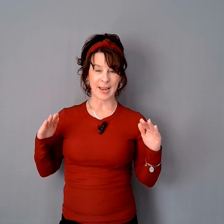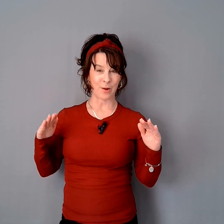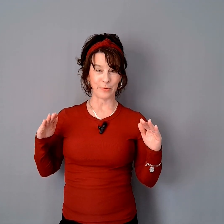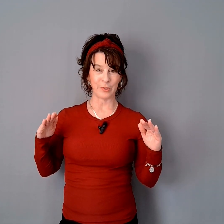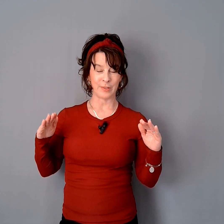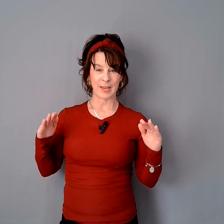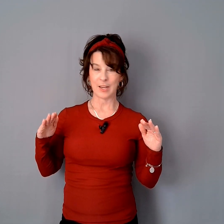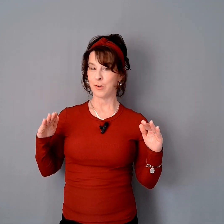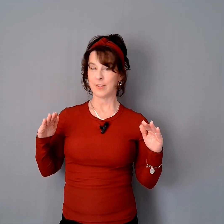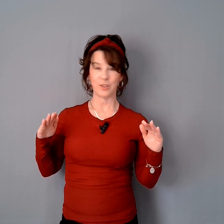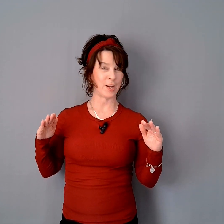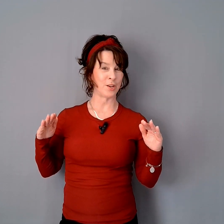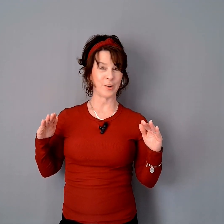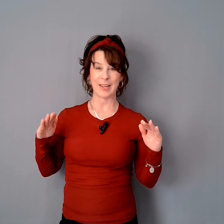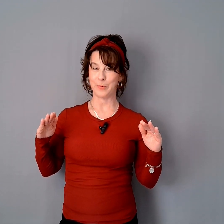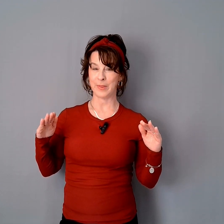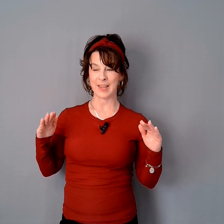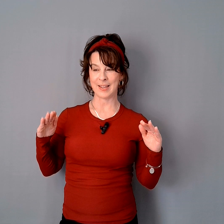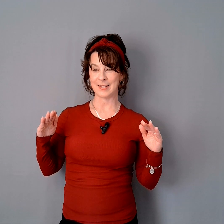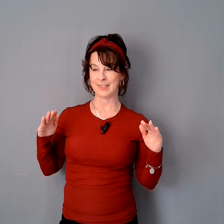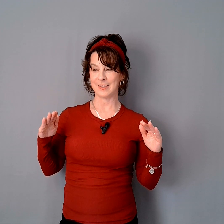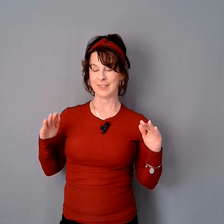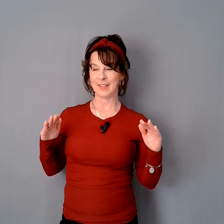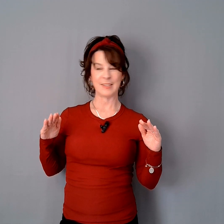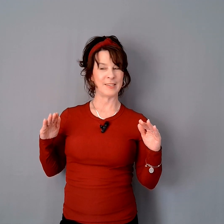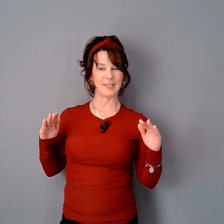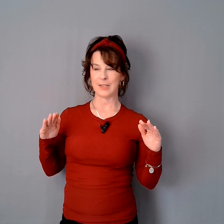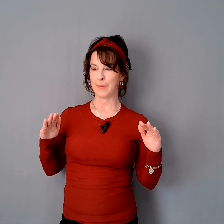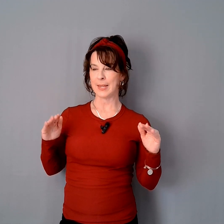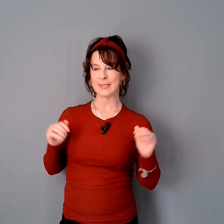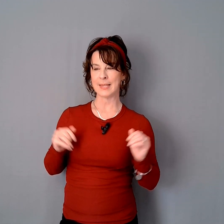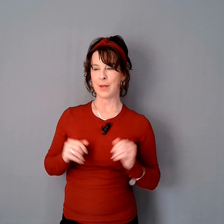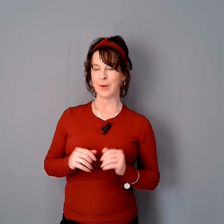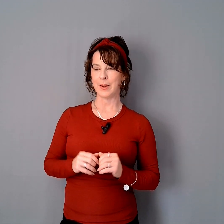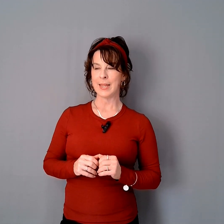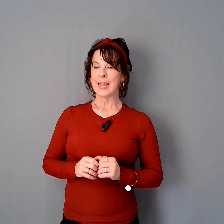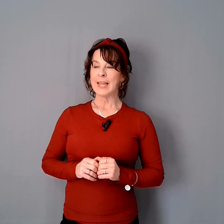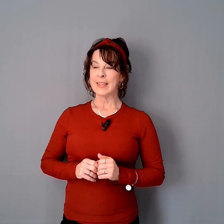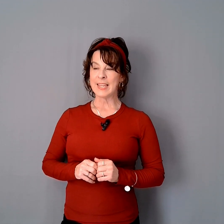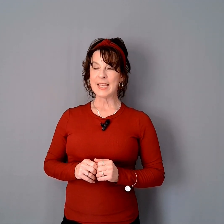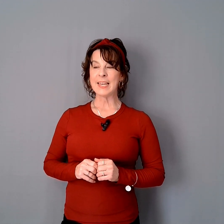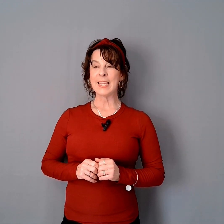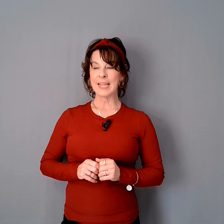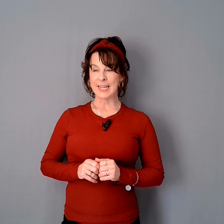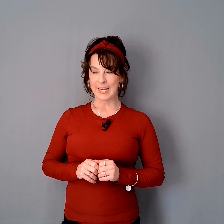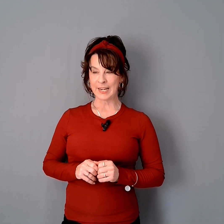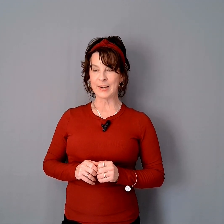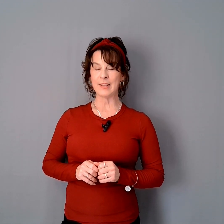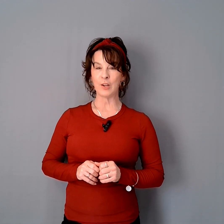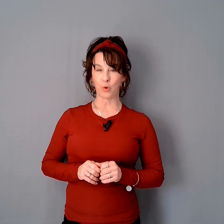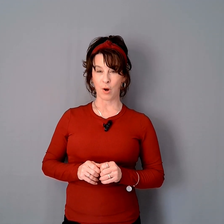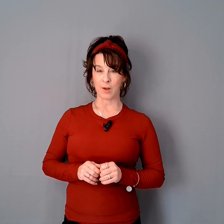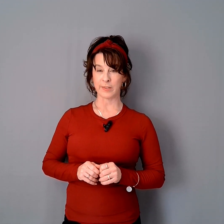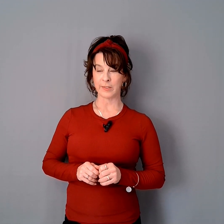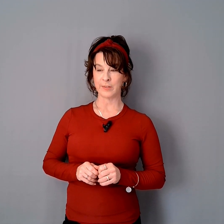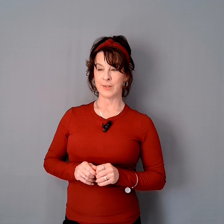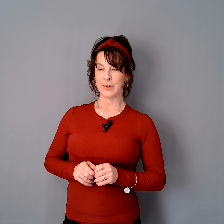sound. And you can shake your head with that. Didn't make a sound. Then he carried the cross